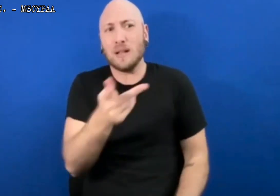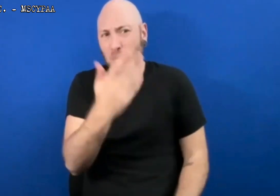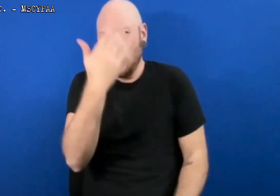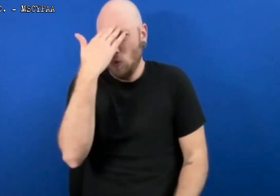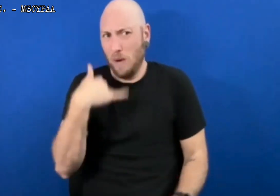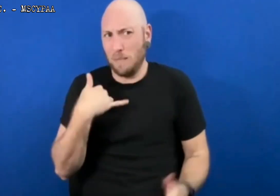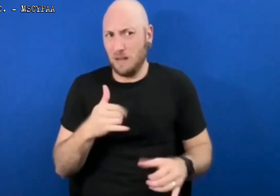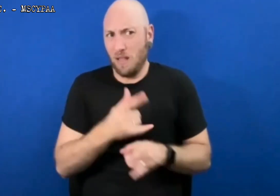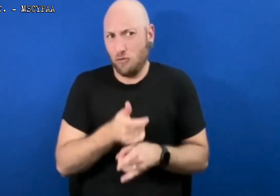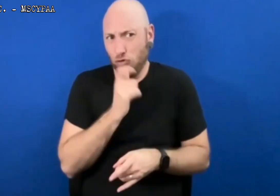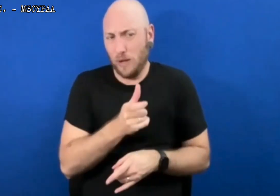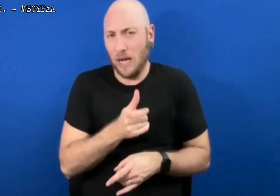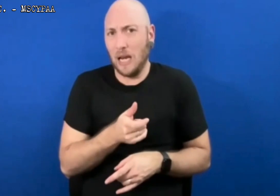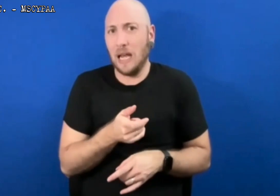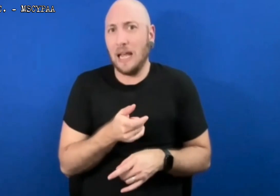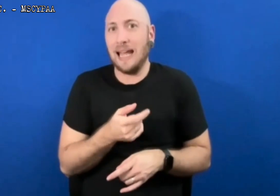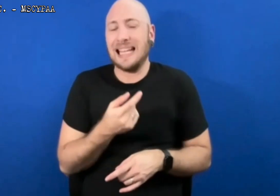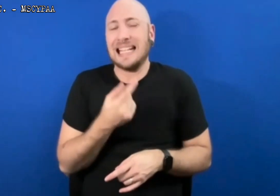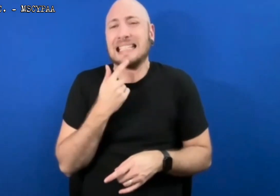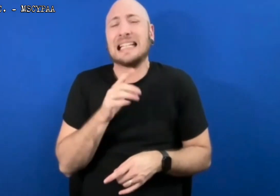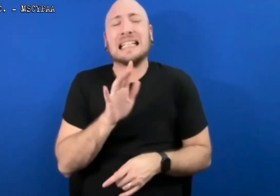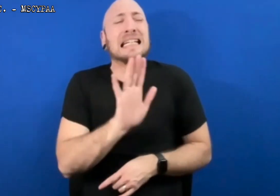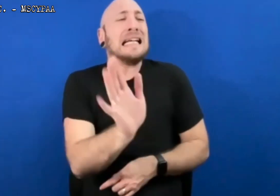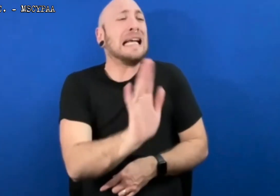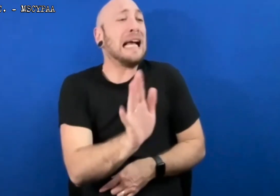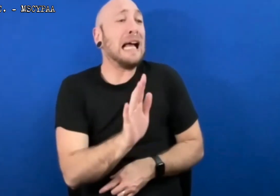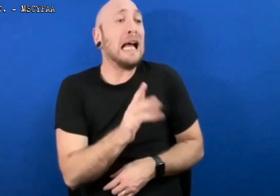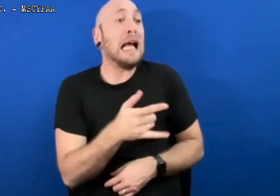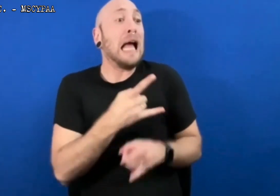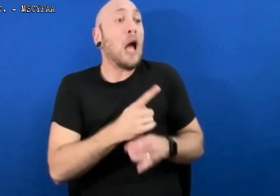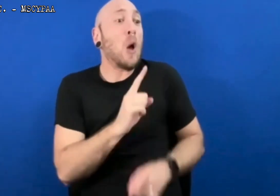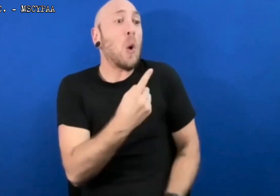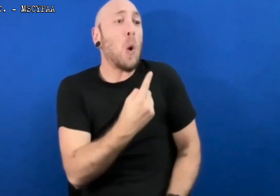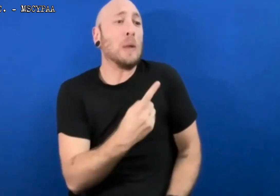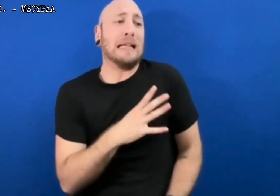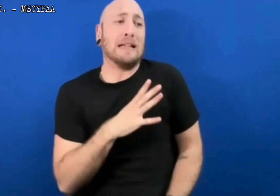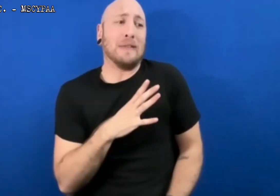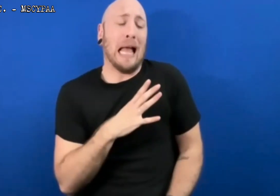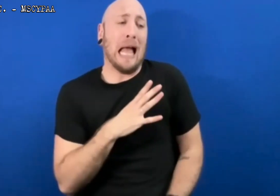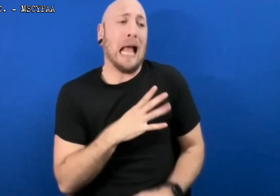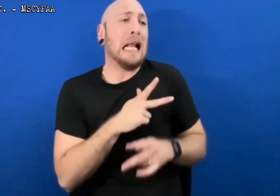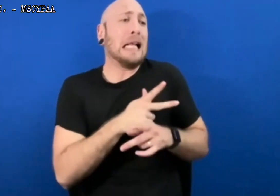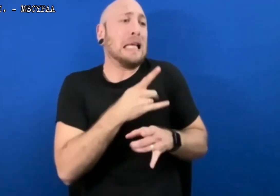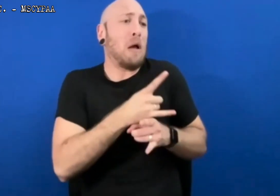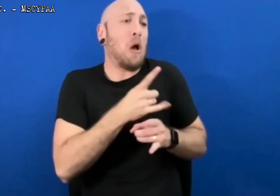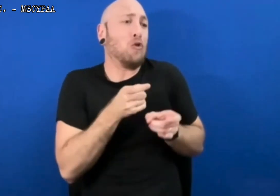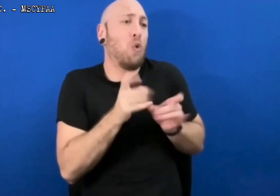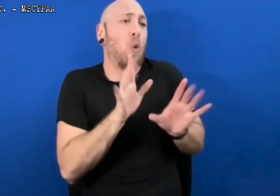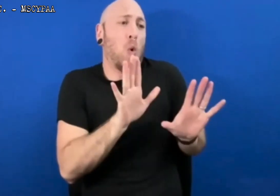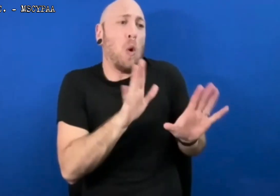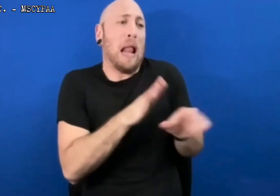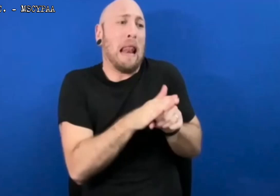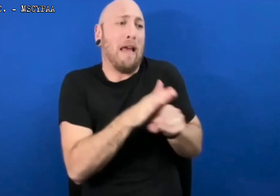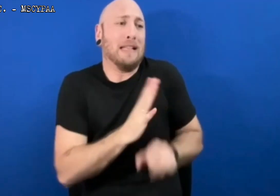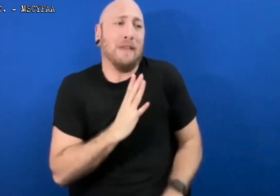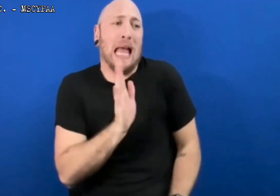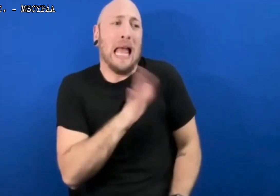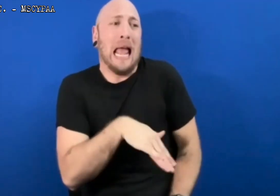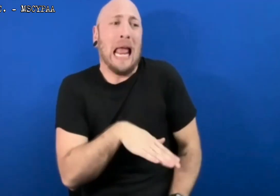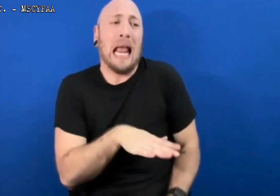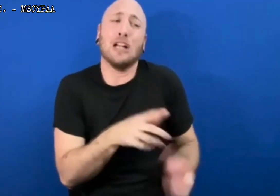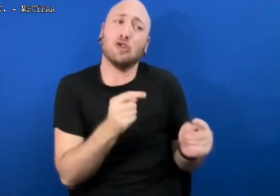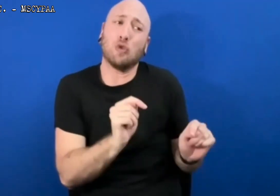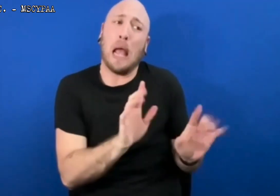like, just don't do any other stuff. Like just if you could just like keep the alcohol under control and like not be really sloppy,